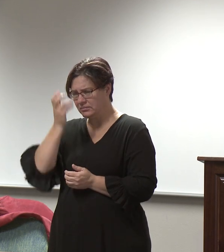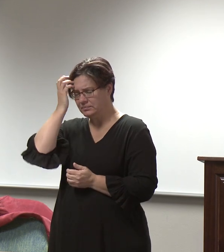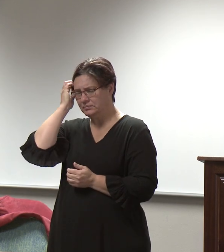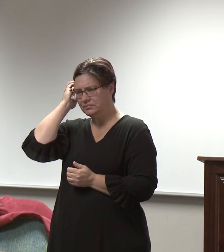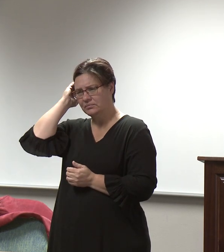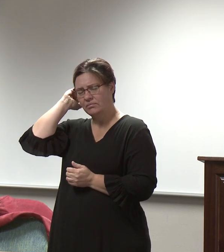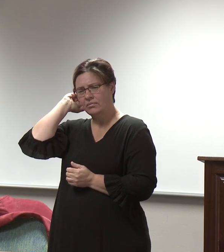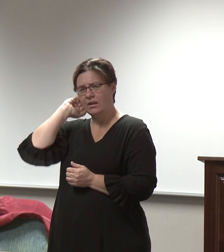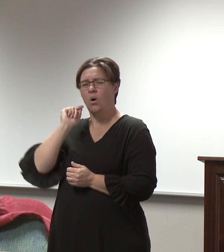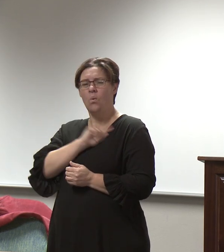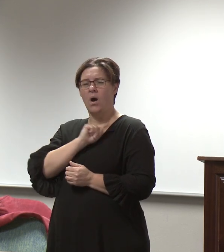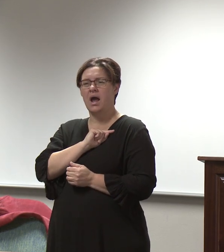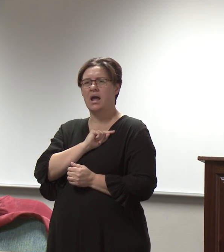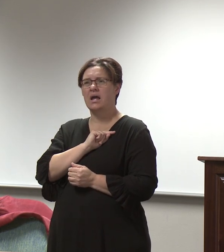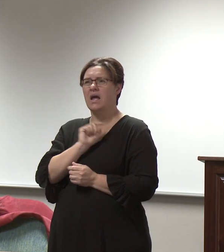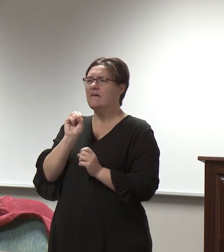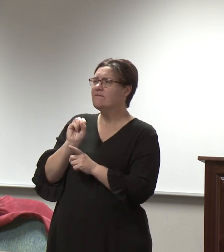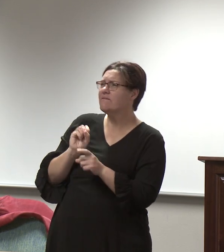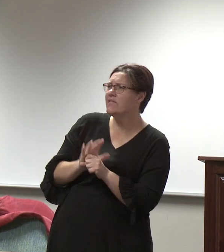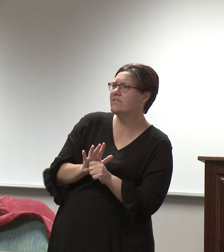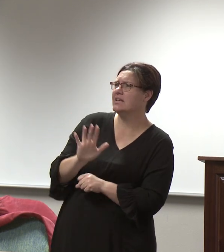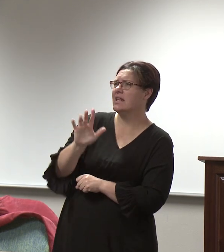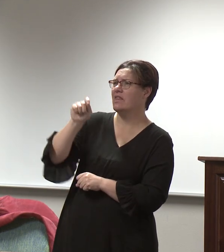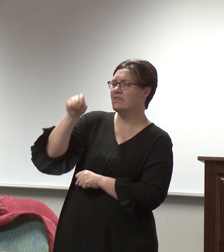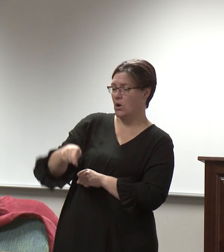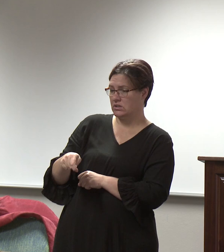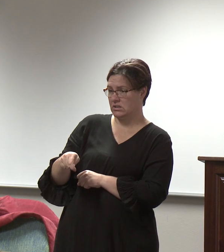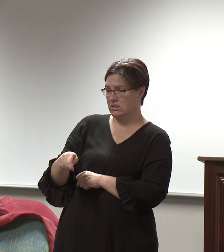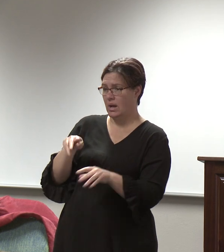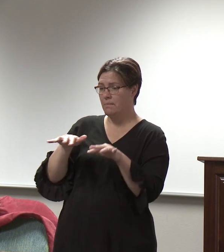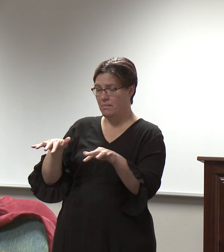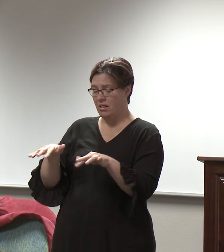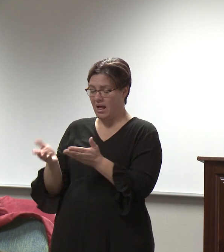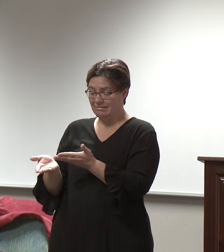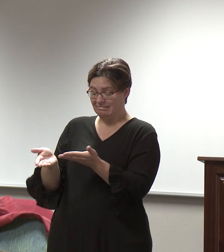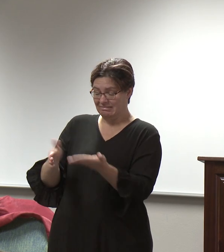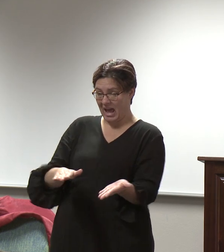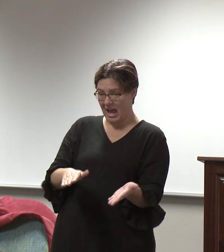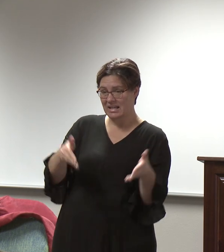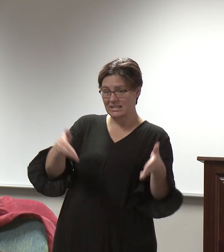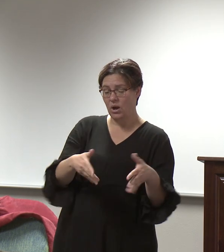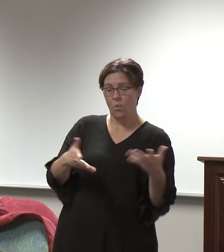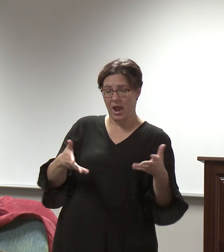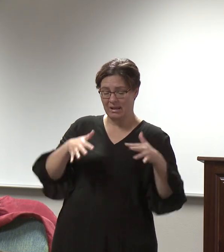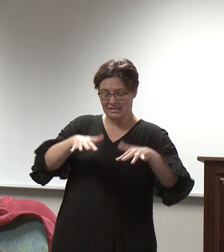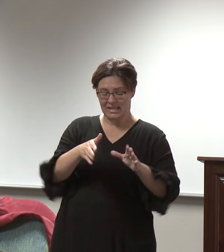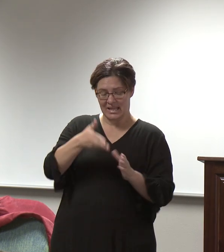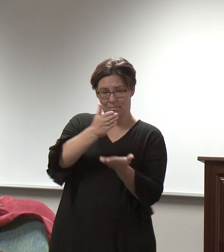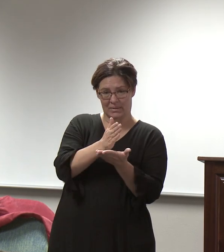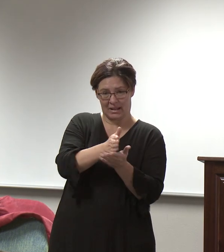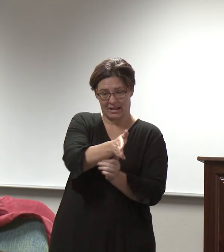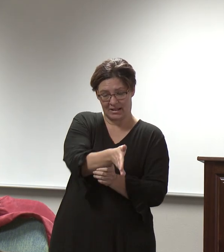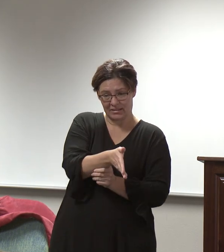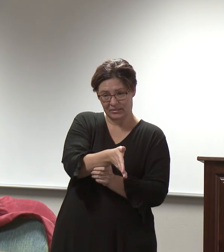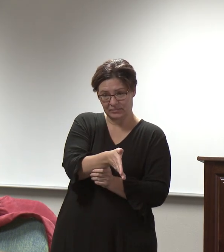That's why if 15,000 people would die in this cemetery, which is the Mediterranean, at